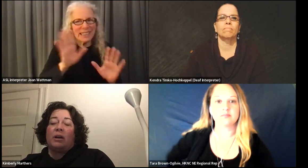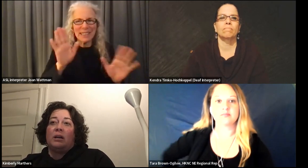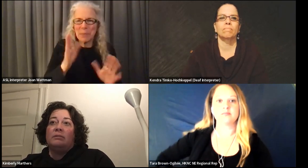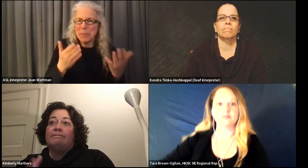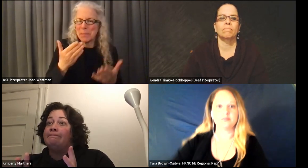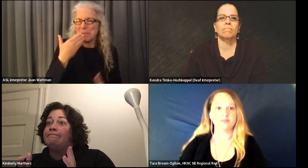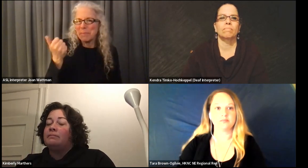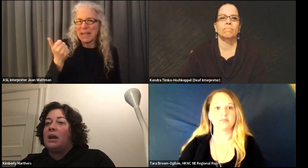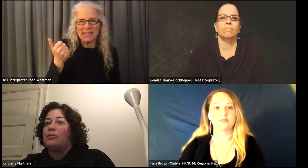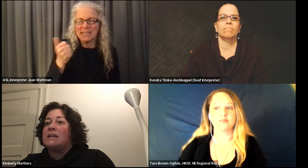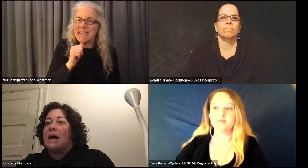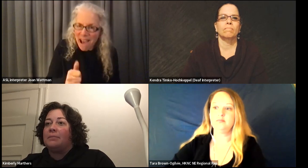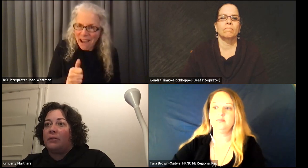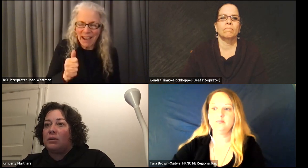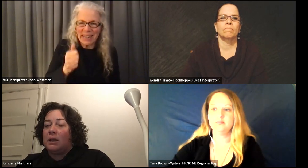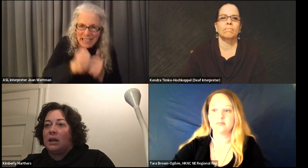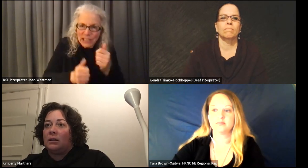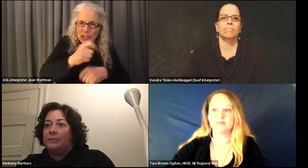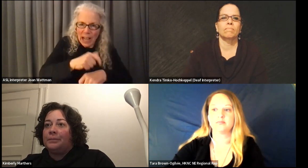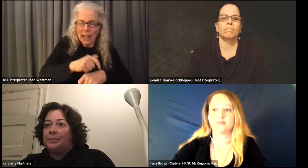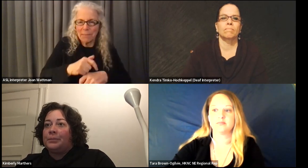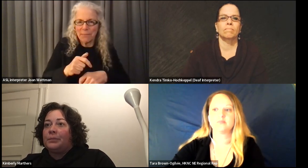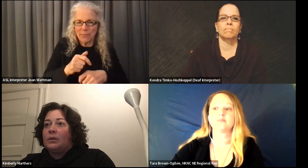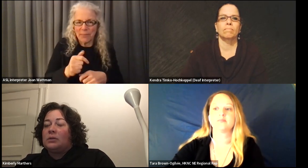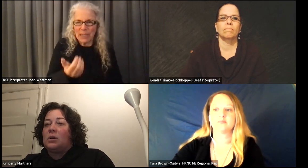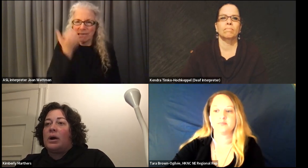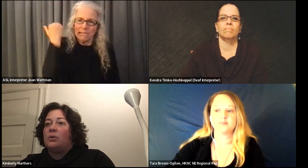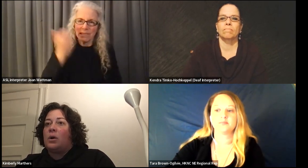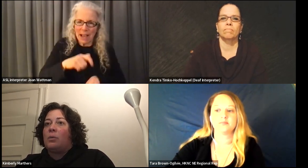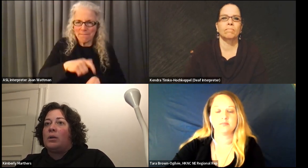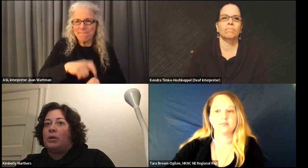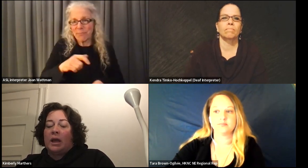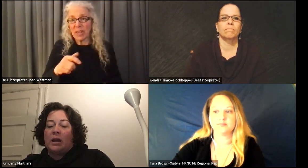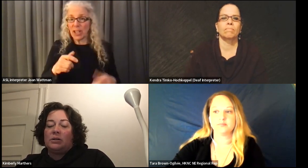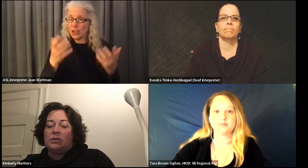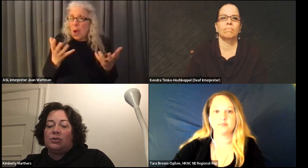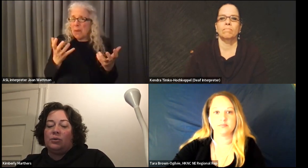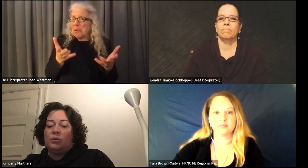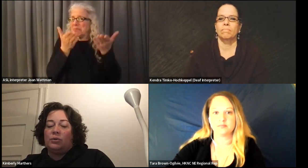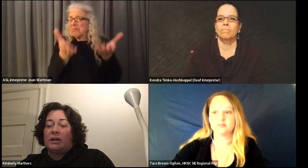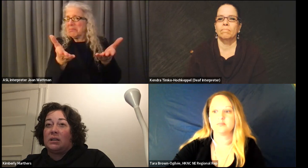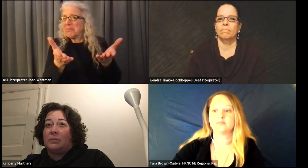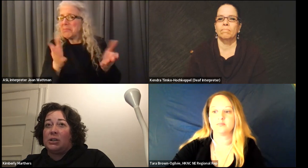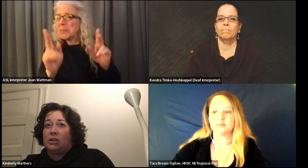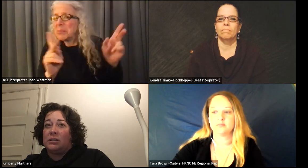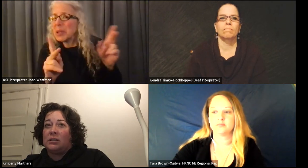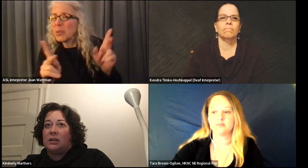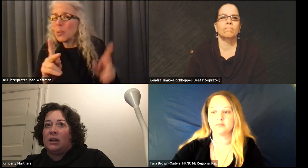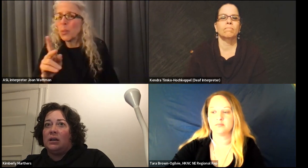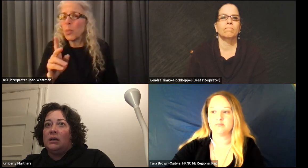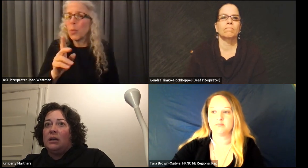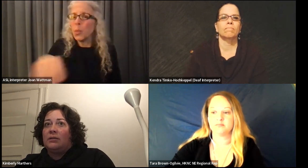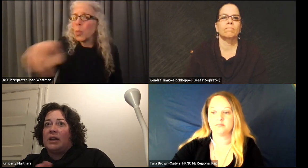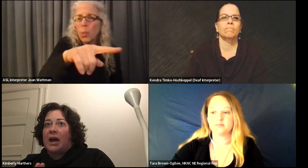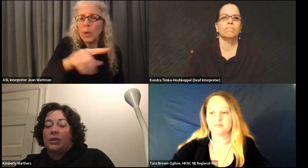that every time, every meeting. So I don't know, I want to bring that to the rest of the commissioners to